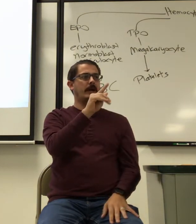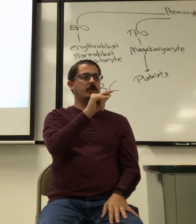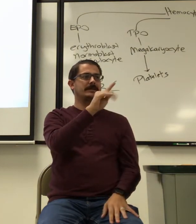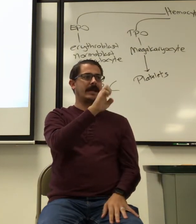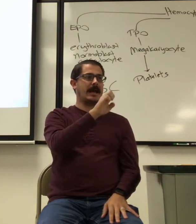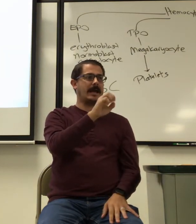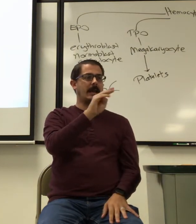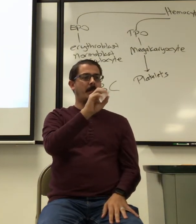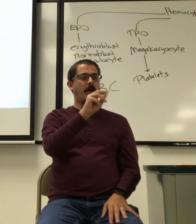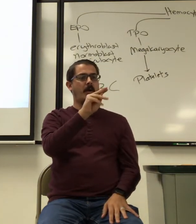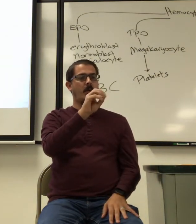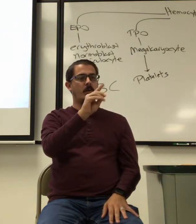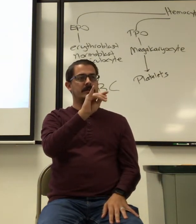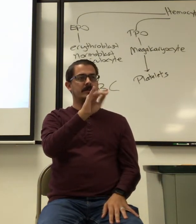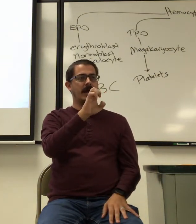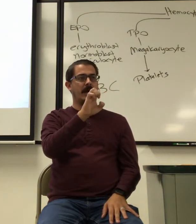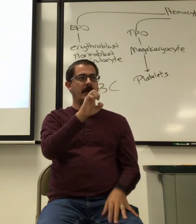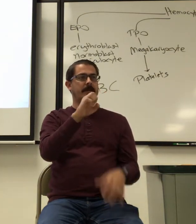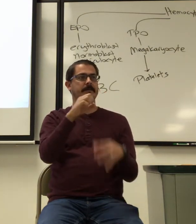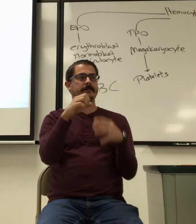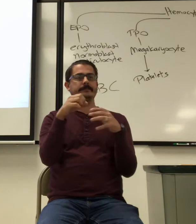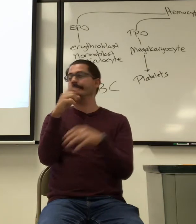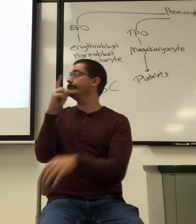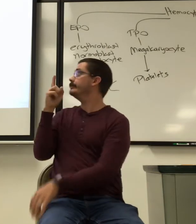monocyte, colony-forming units.